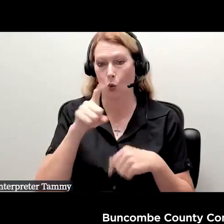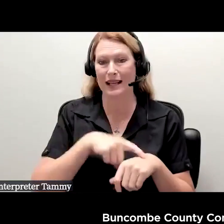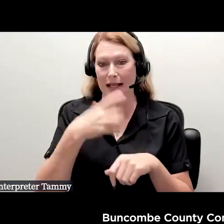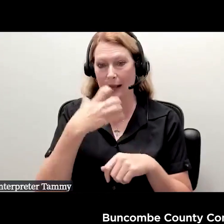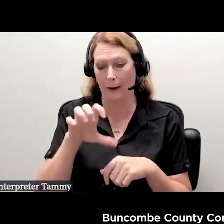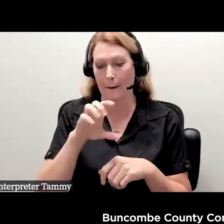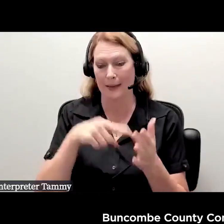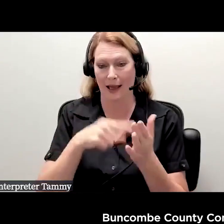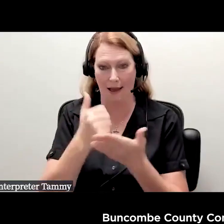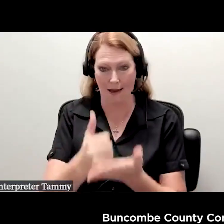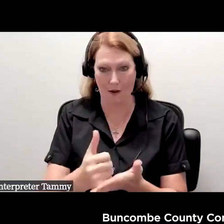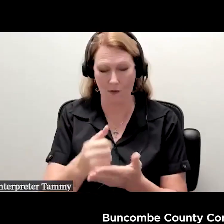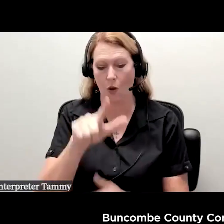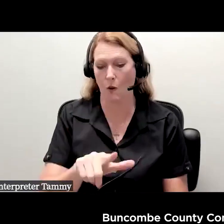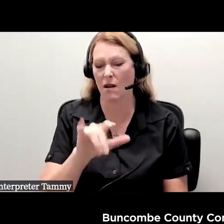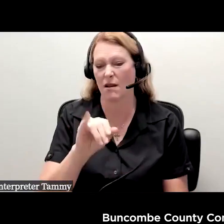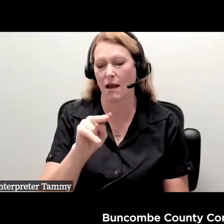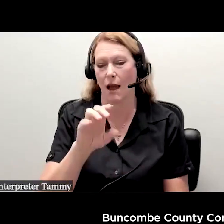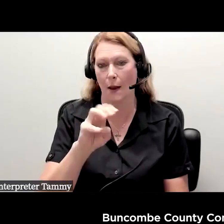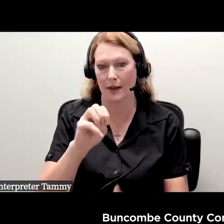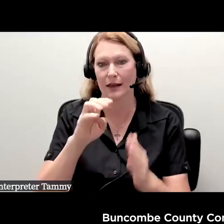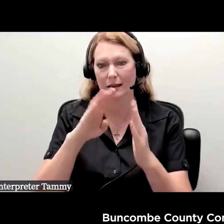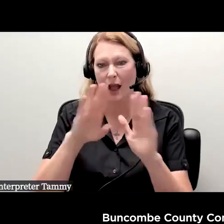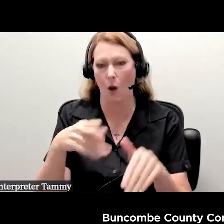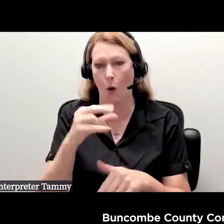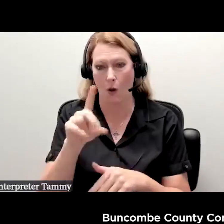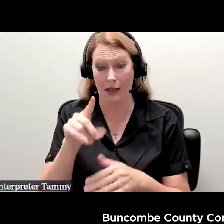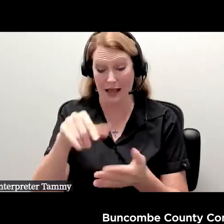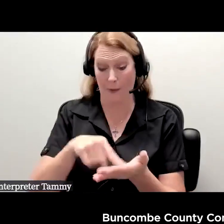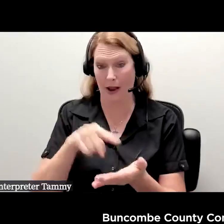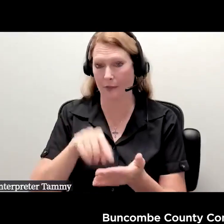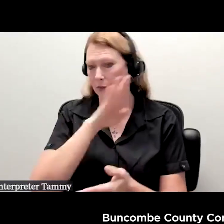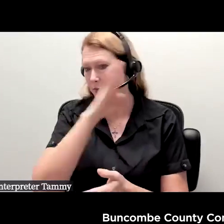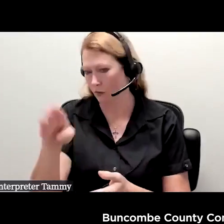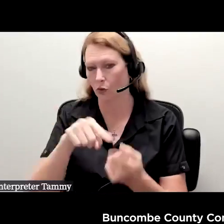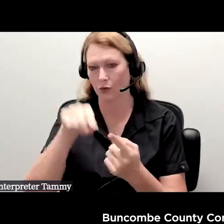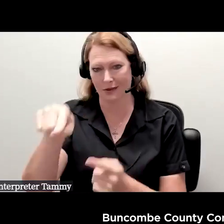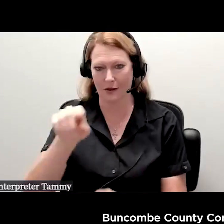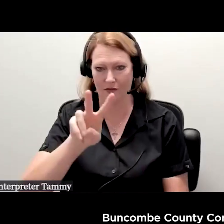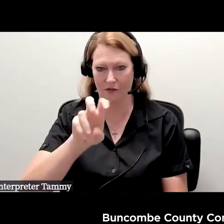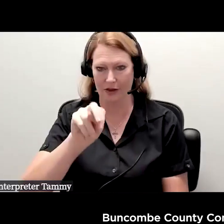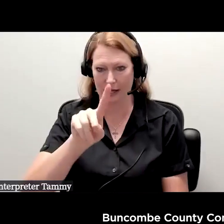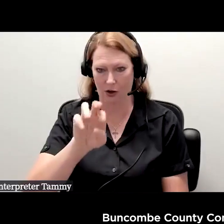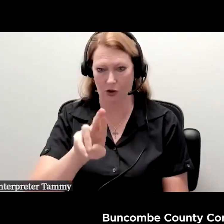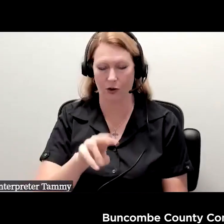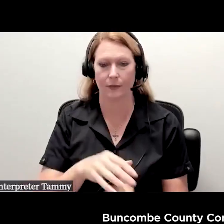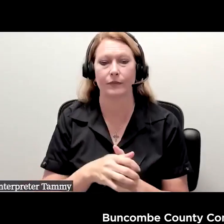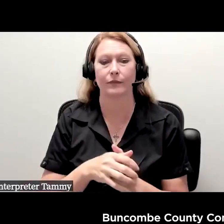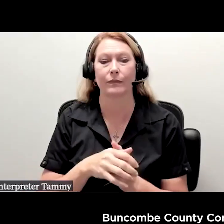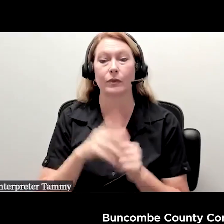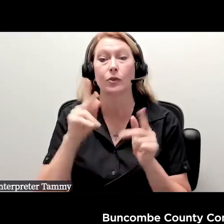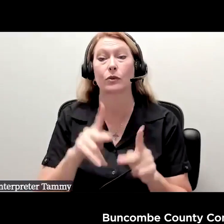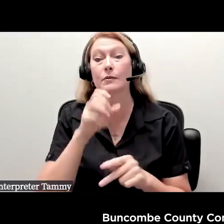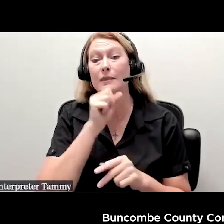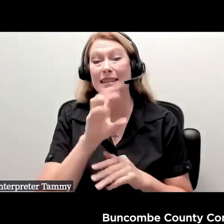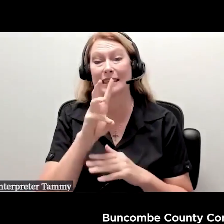help for low-income households, and those payments will go directly to the vendor. Households including a person age 60